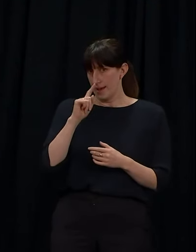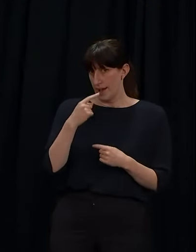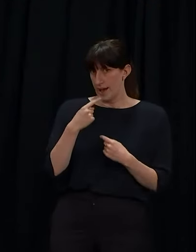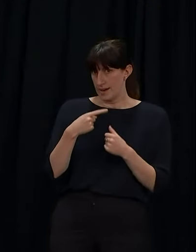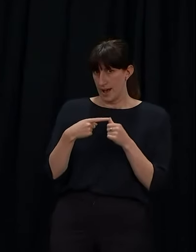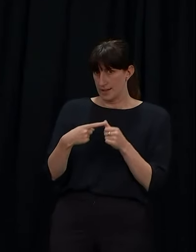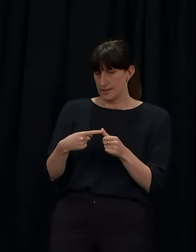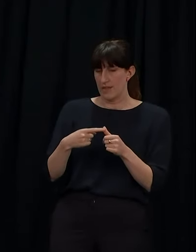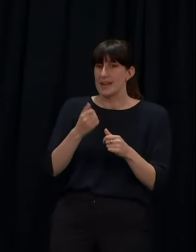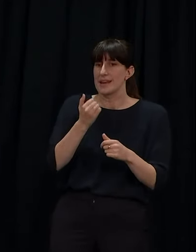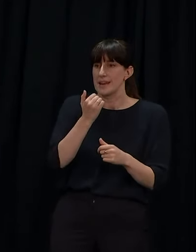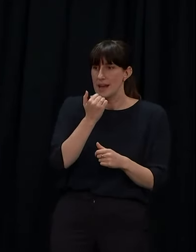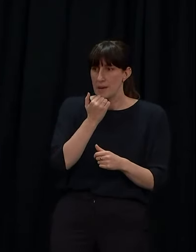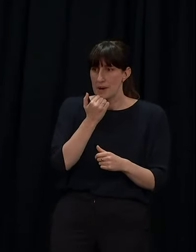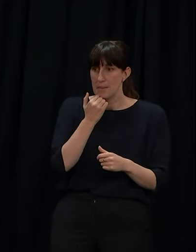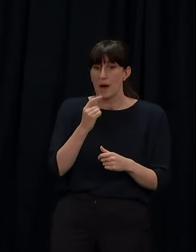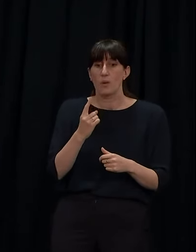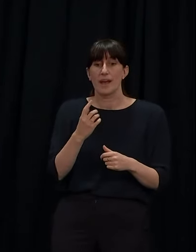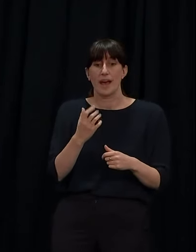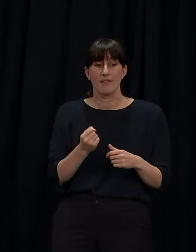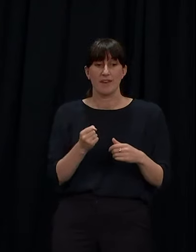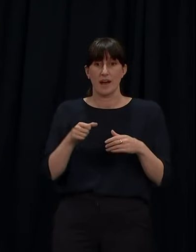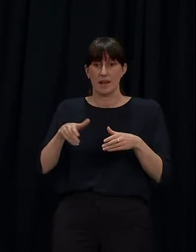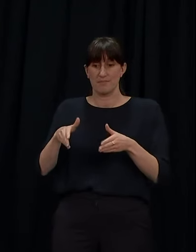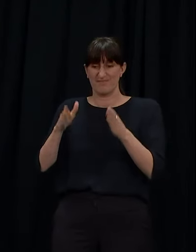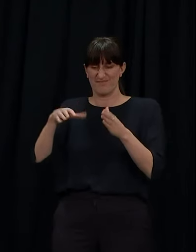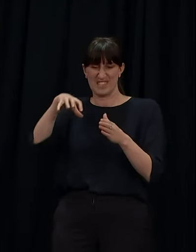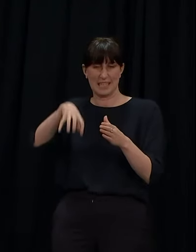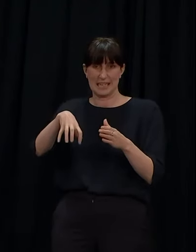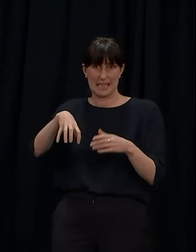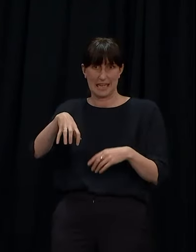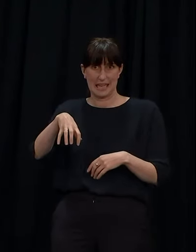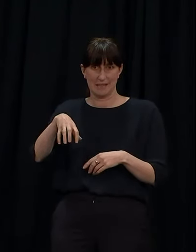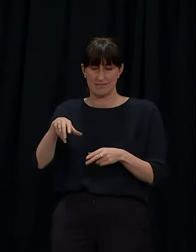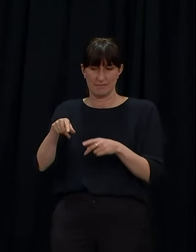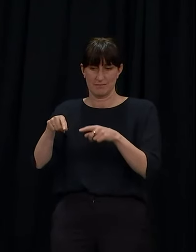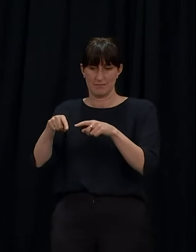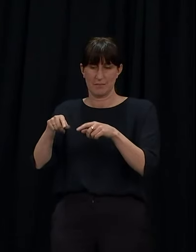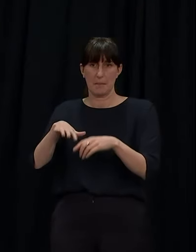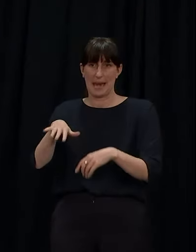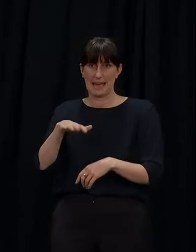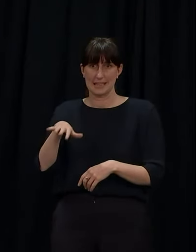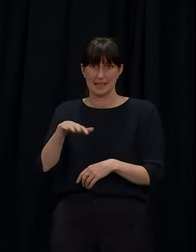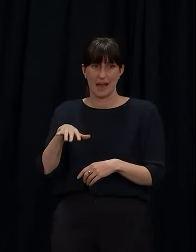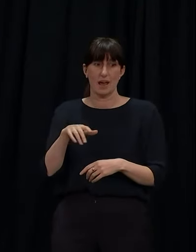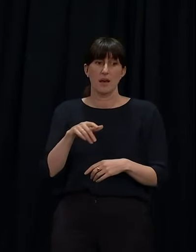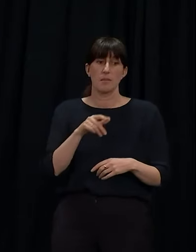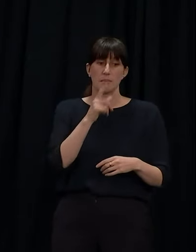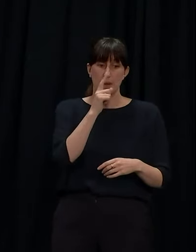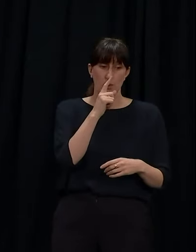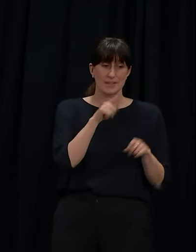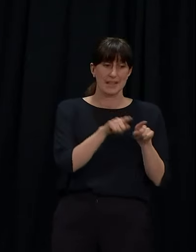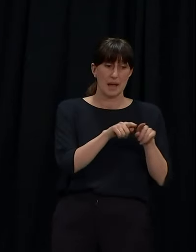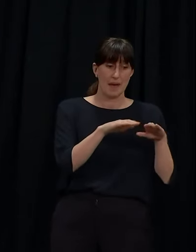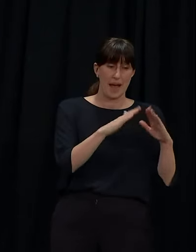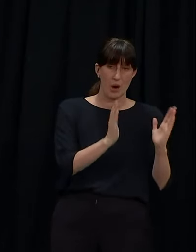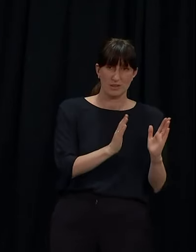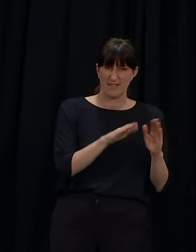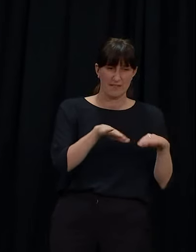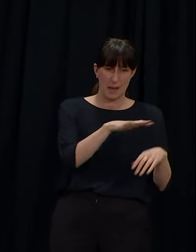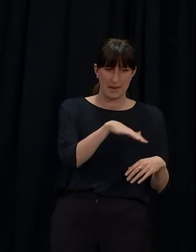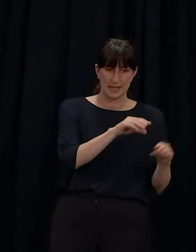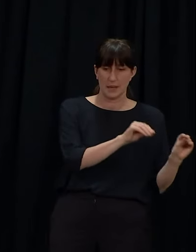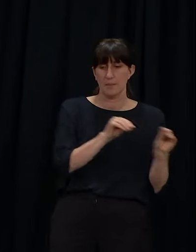specific facility for that purpose, and we've got an additional 200 rooms coming on tomorrow. And